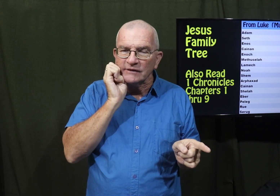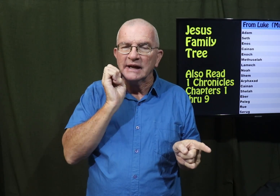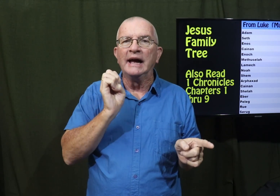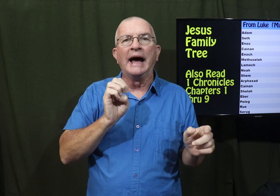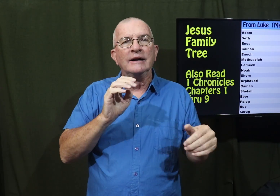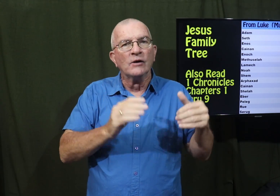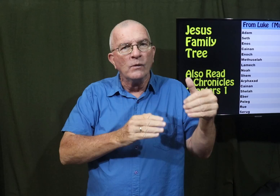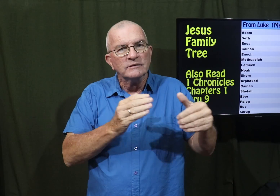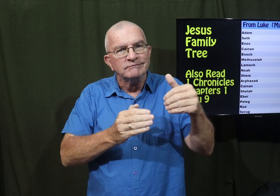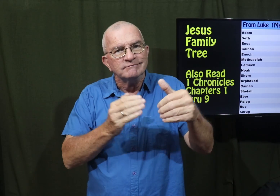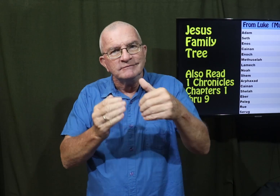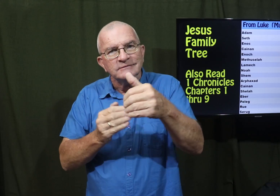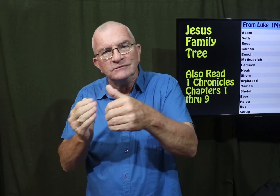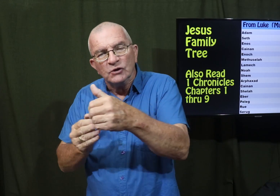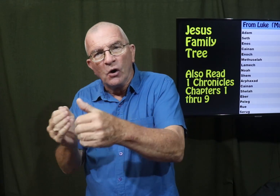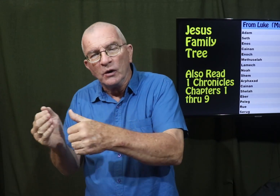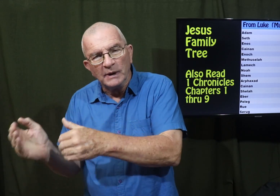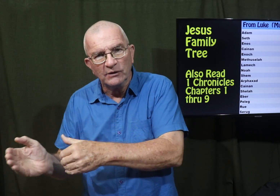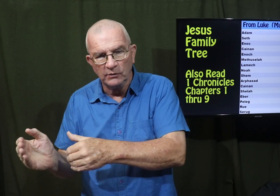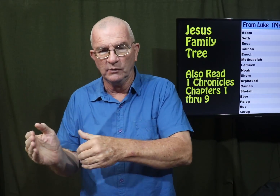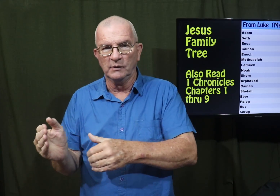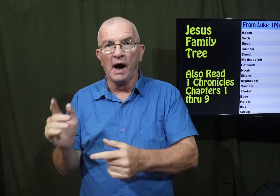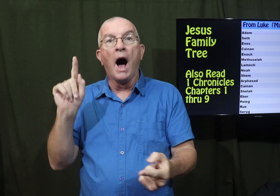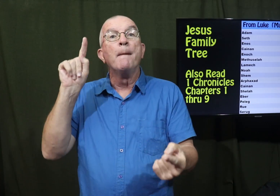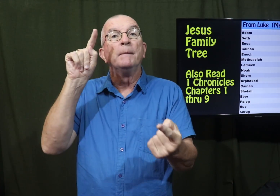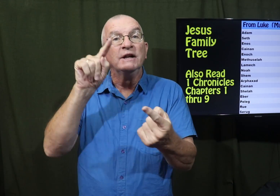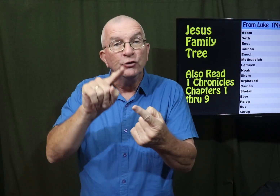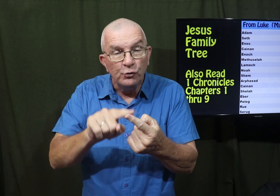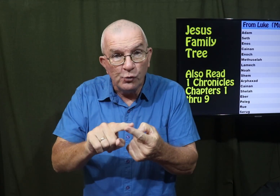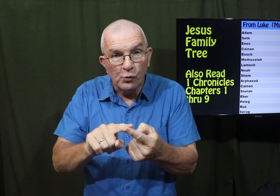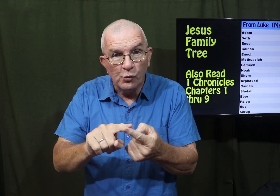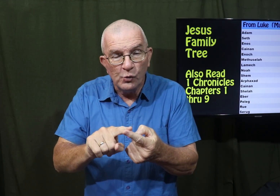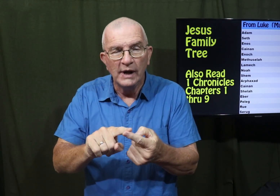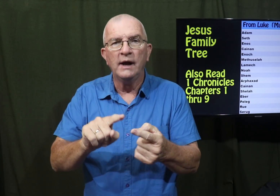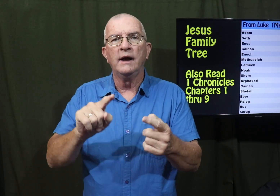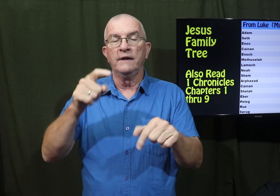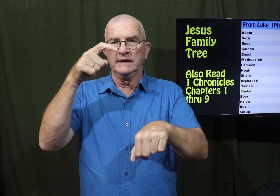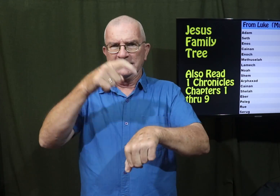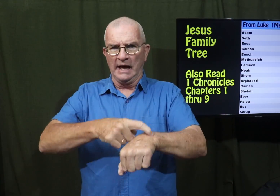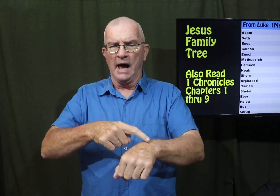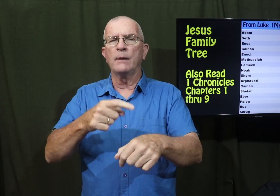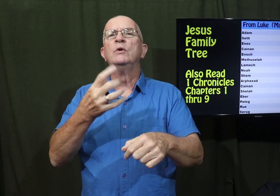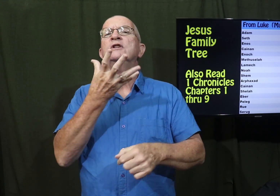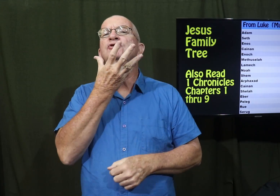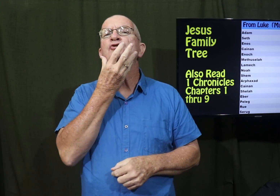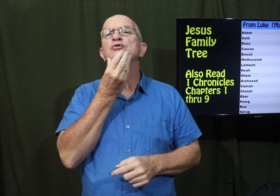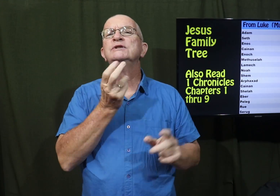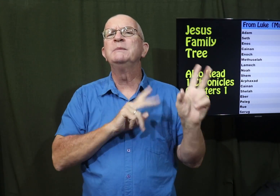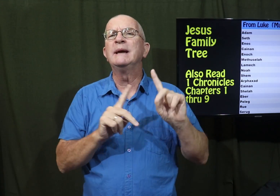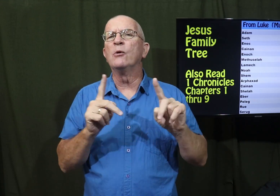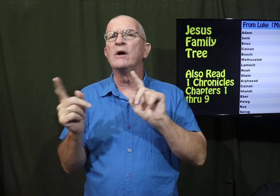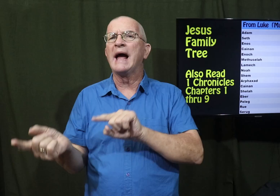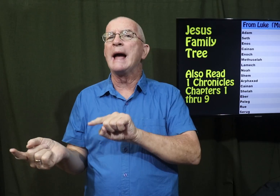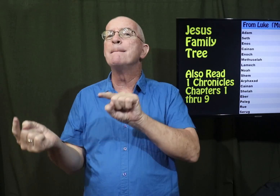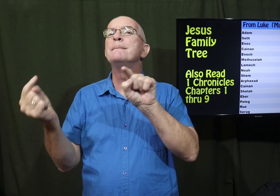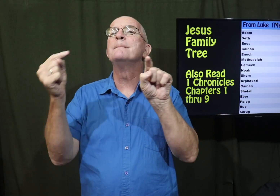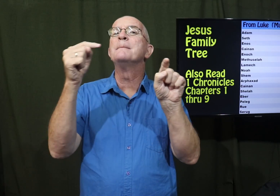and going down through the generations up until the time of the Jewish people coming back